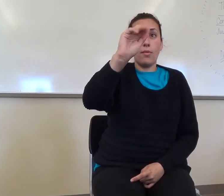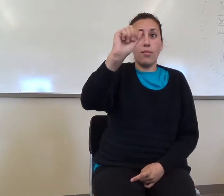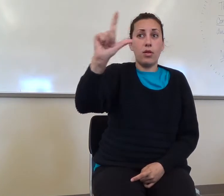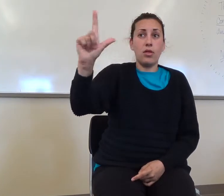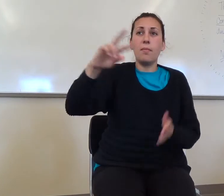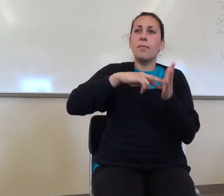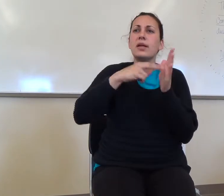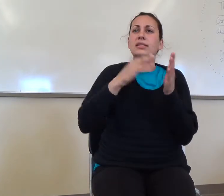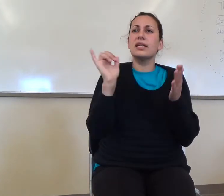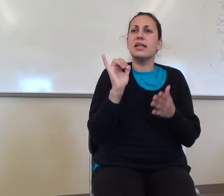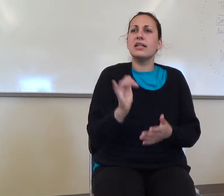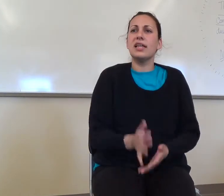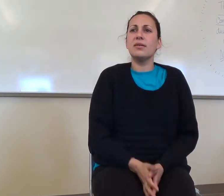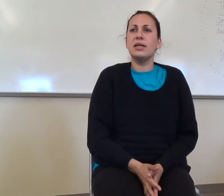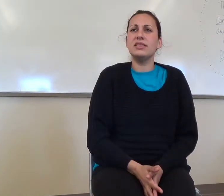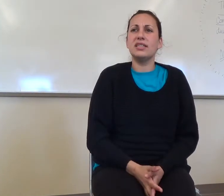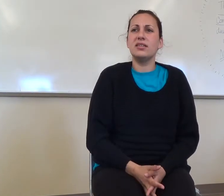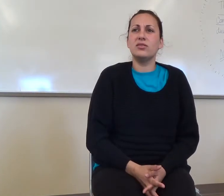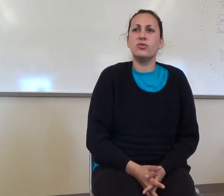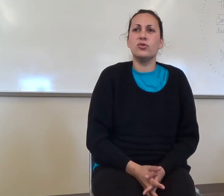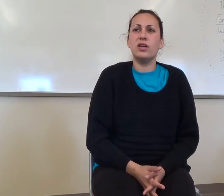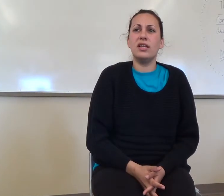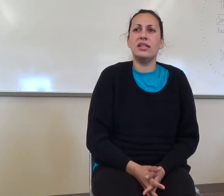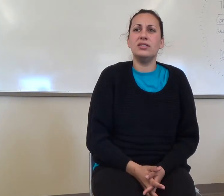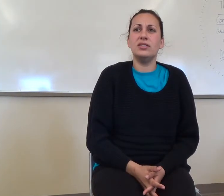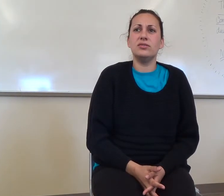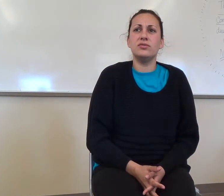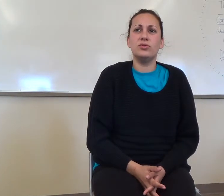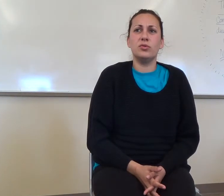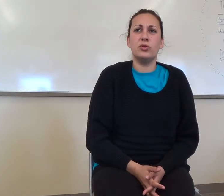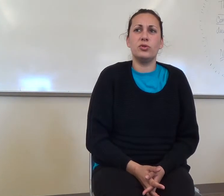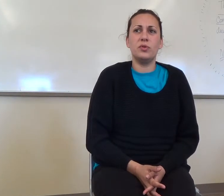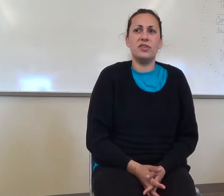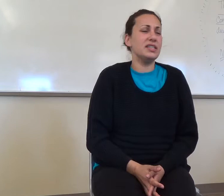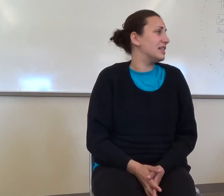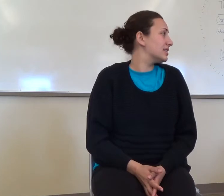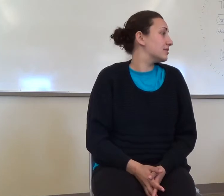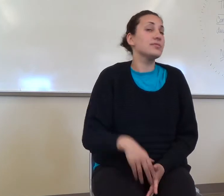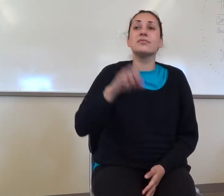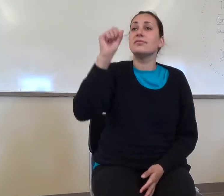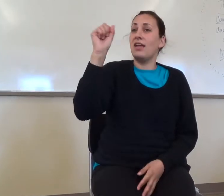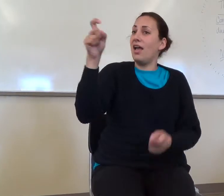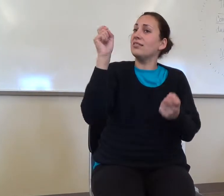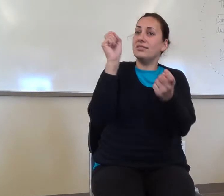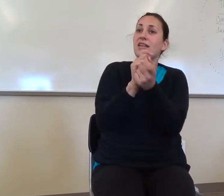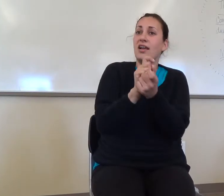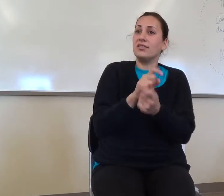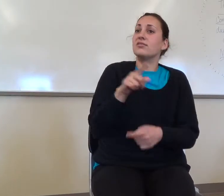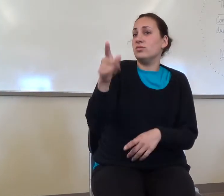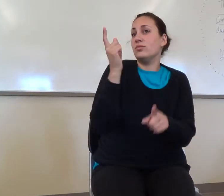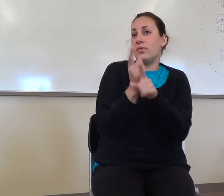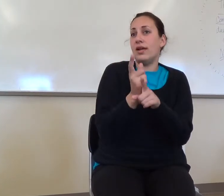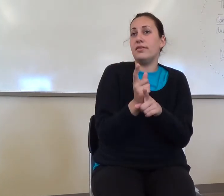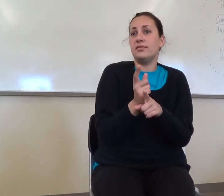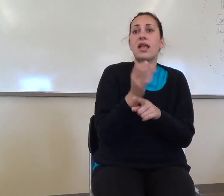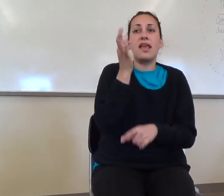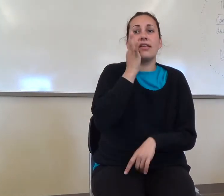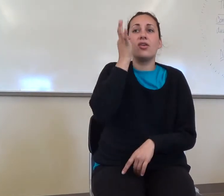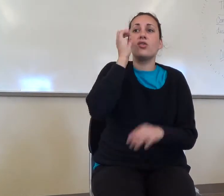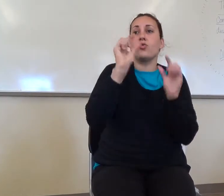What is a tribal? Like, it means like a group, an Indian group, or a group of Indians. Exactly, a Native American Indian group. So these